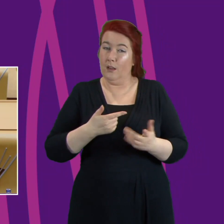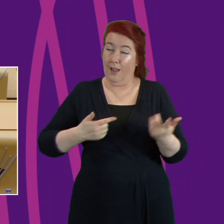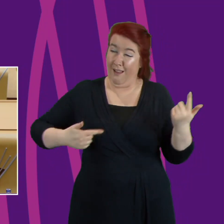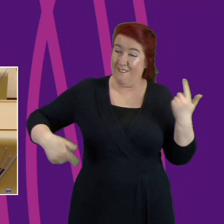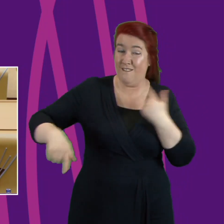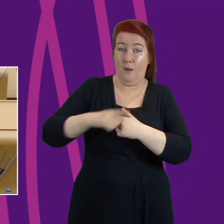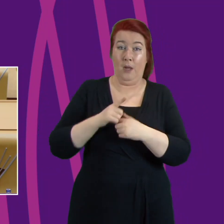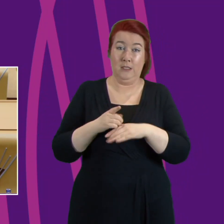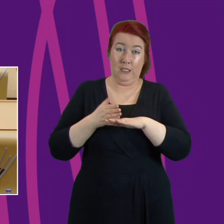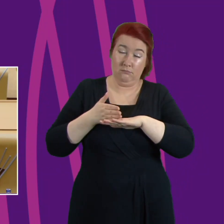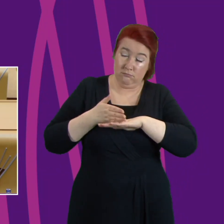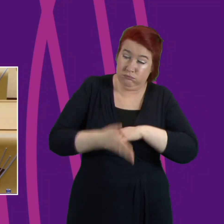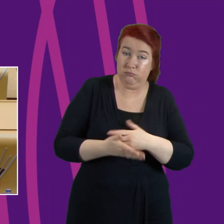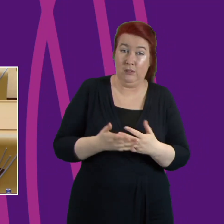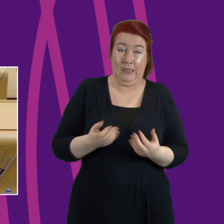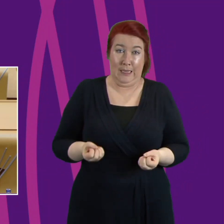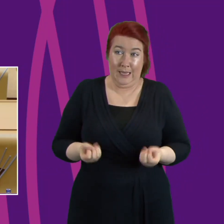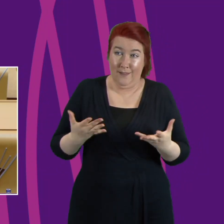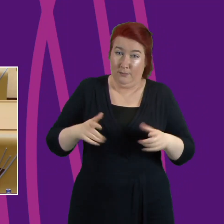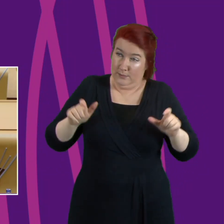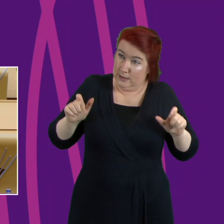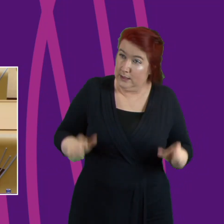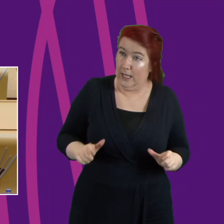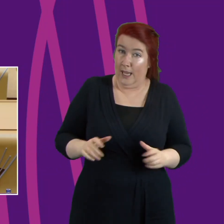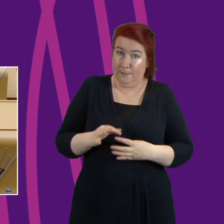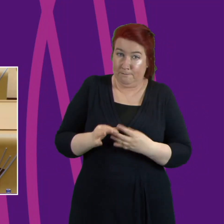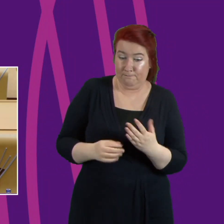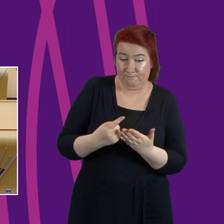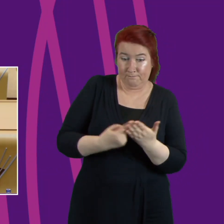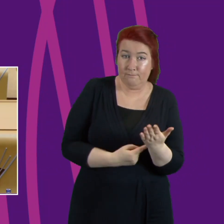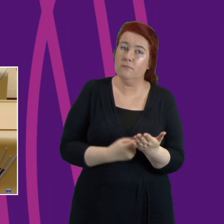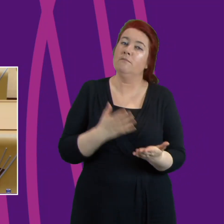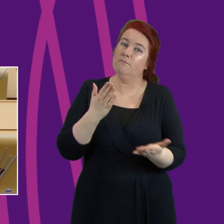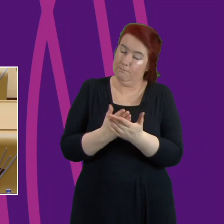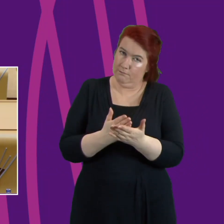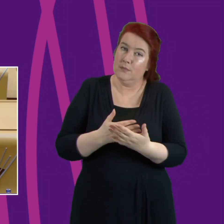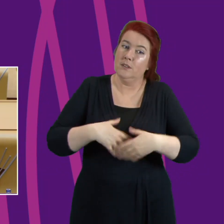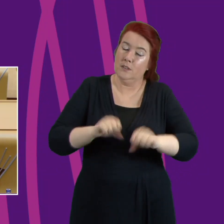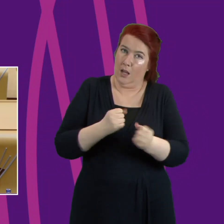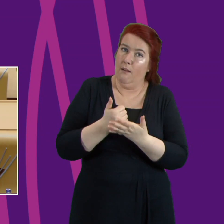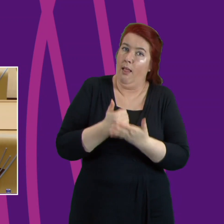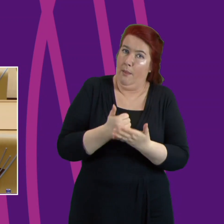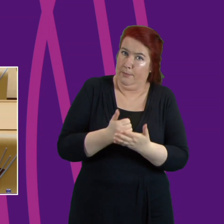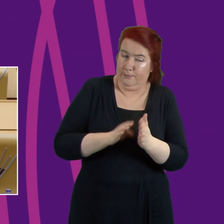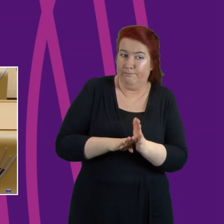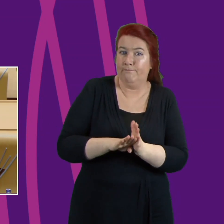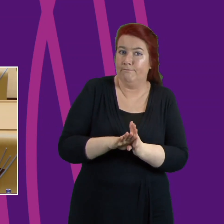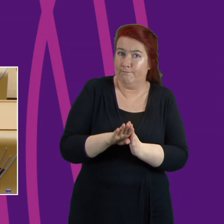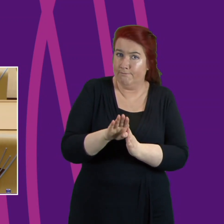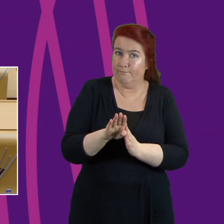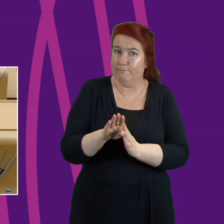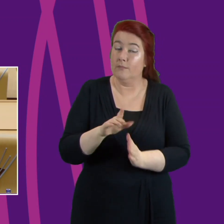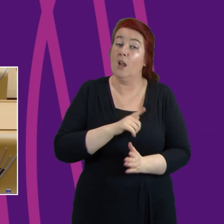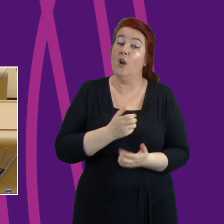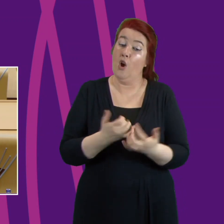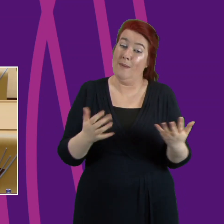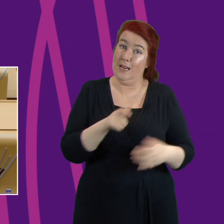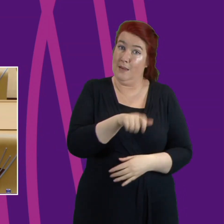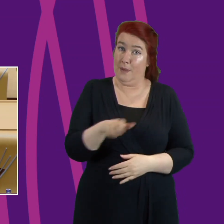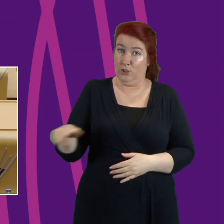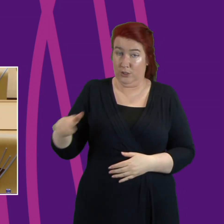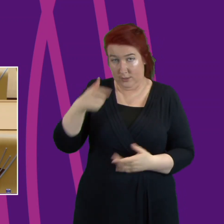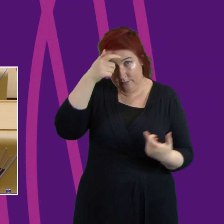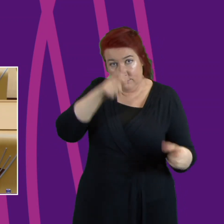overwhelming majority of people across Scotland have made are having an impact. The number of patients in hospital with confirmed